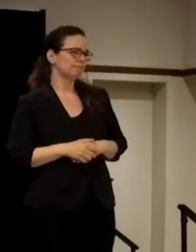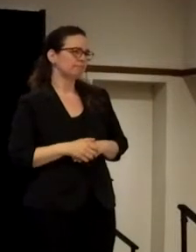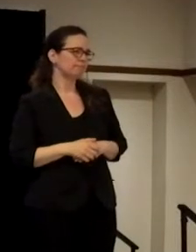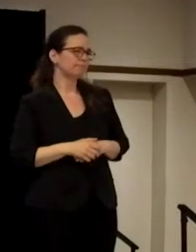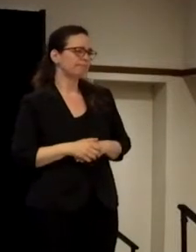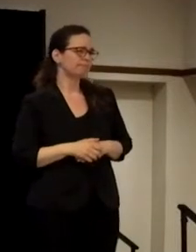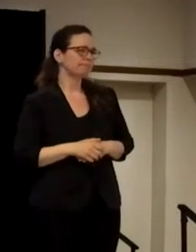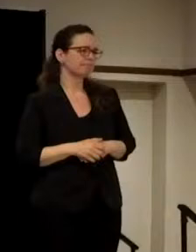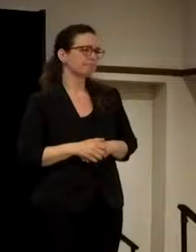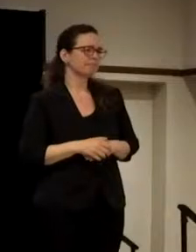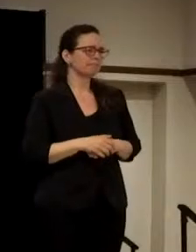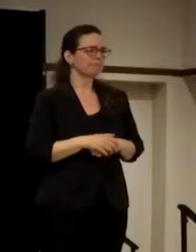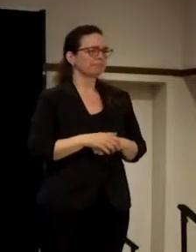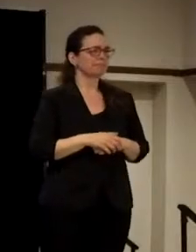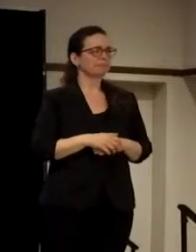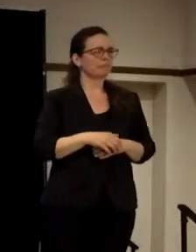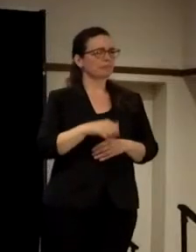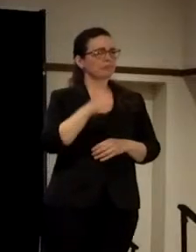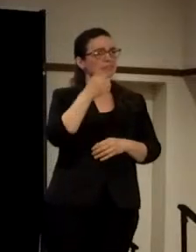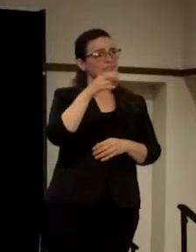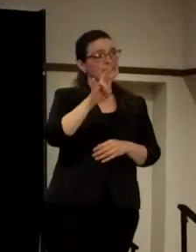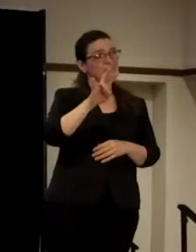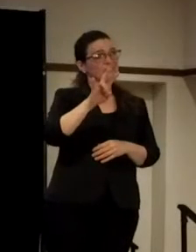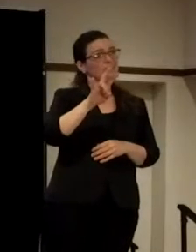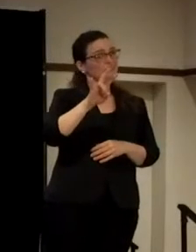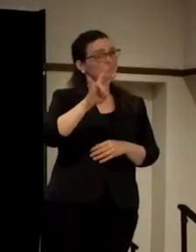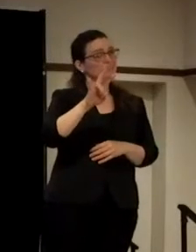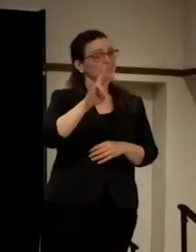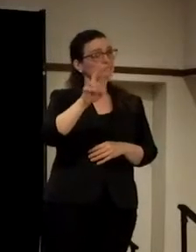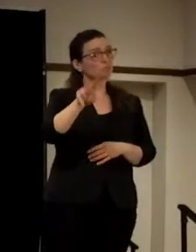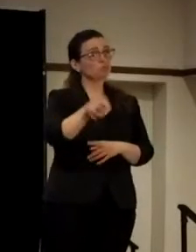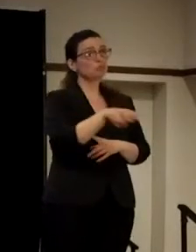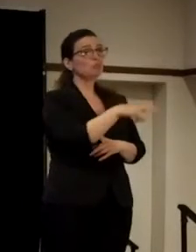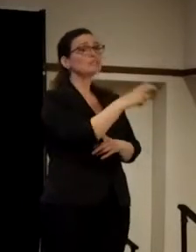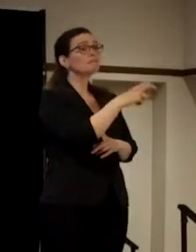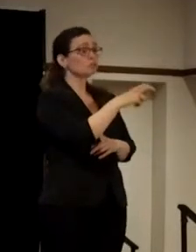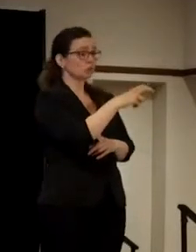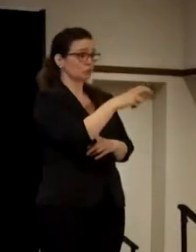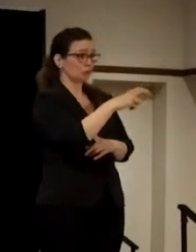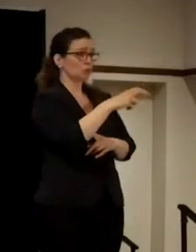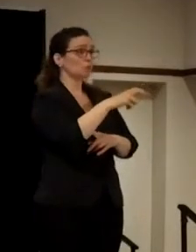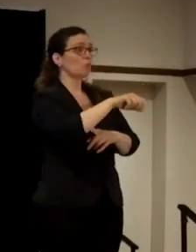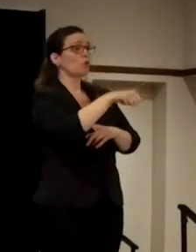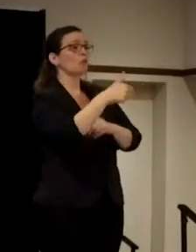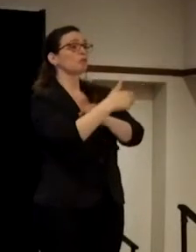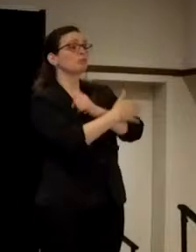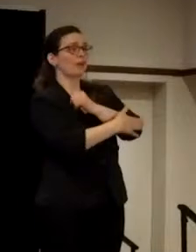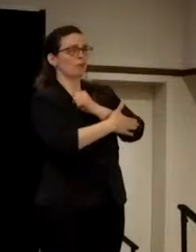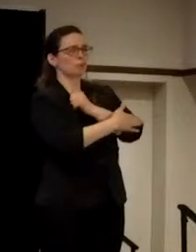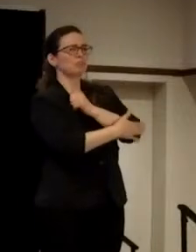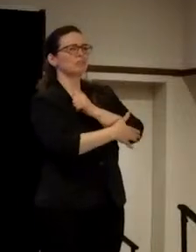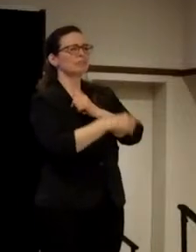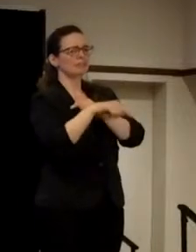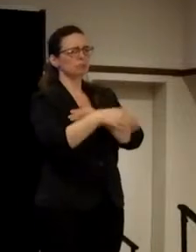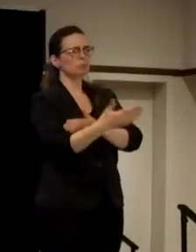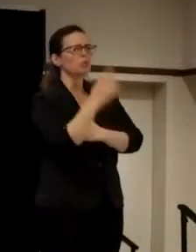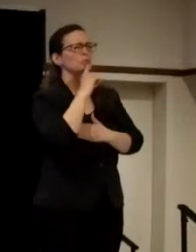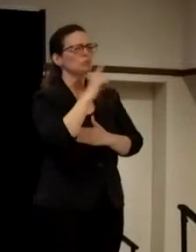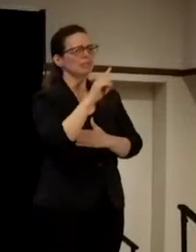let's see here, 17 of those cases were actually transferred out this morning to other counties. So it was actually 17 less over the